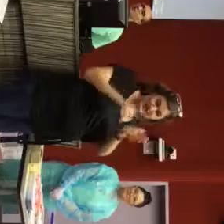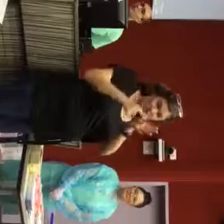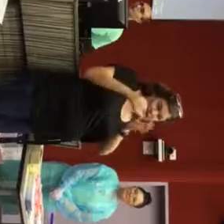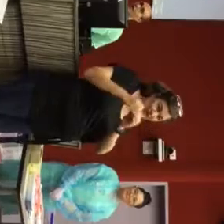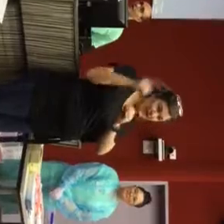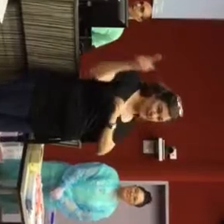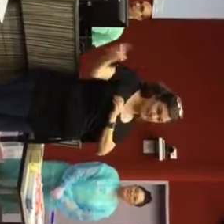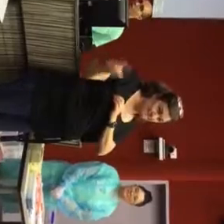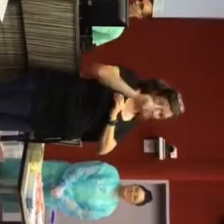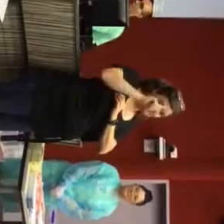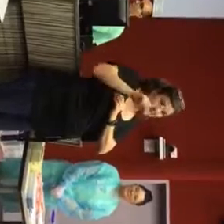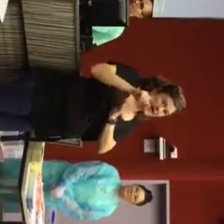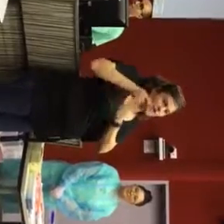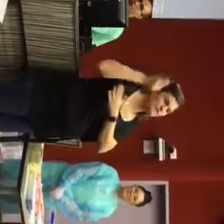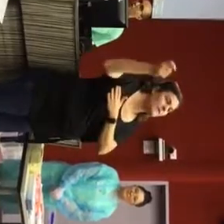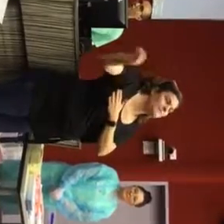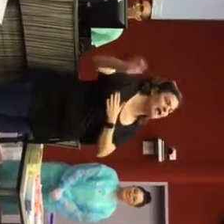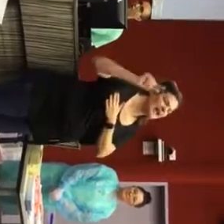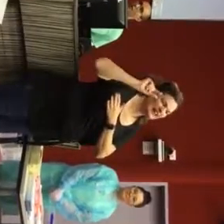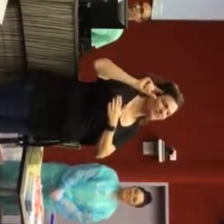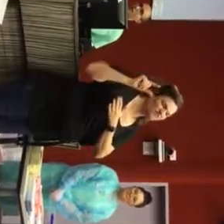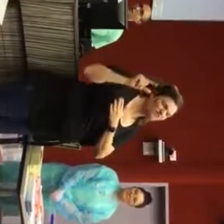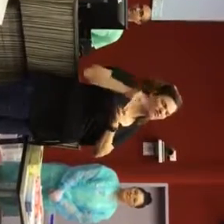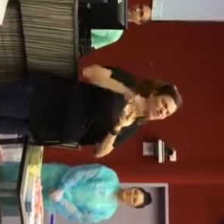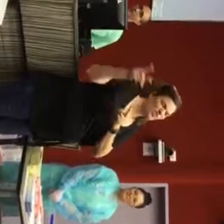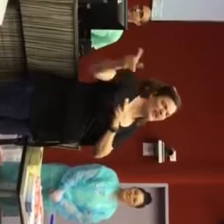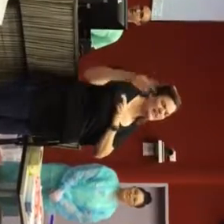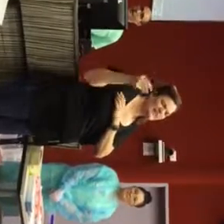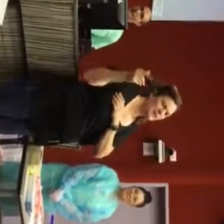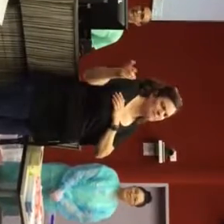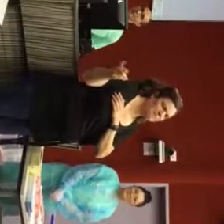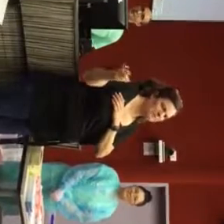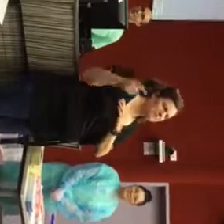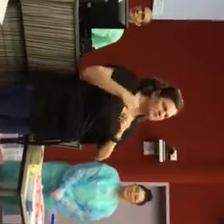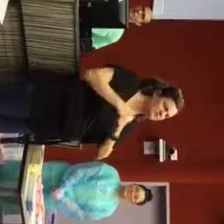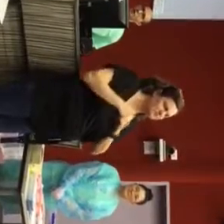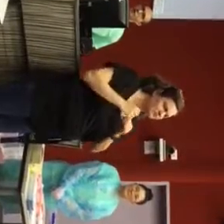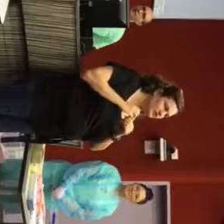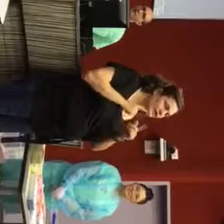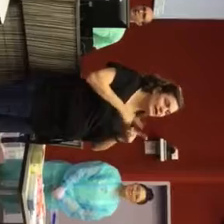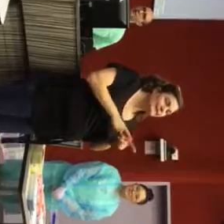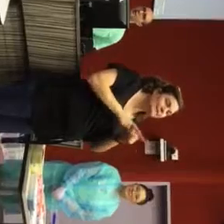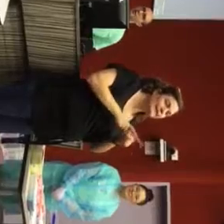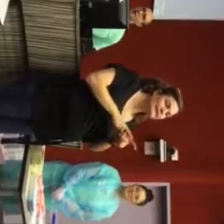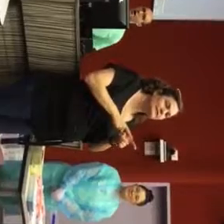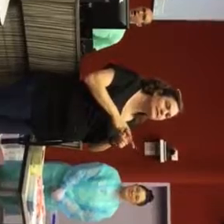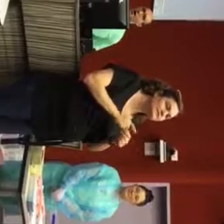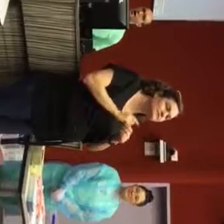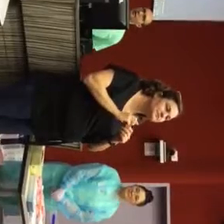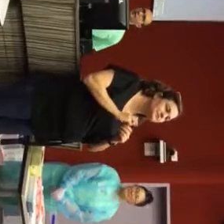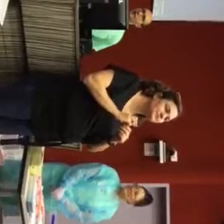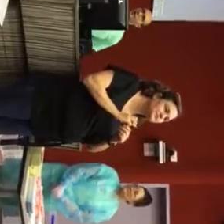is associated with a cost. So the thing is, and it depends sort of like